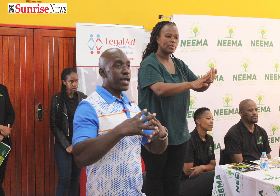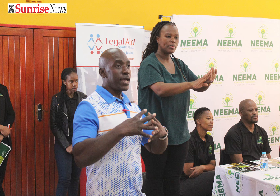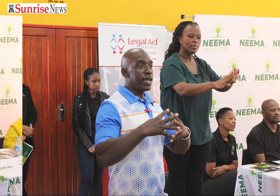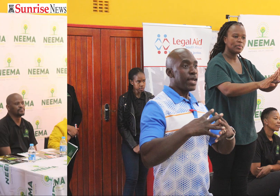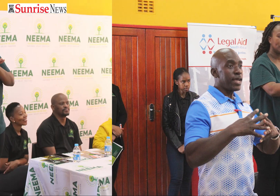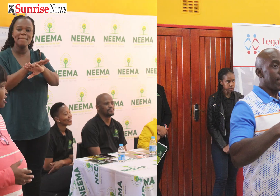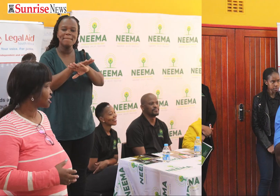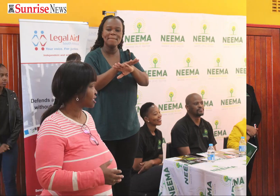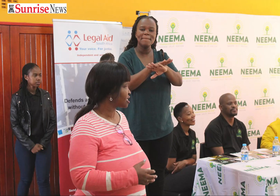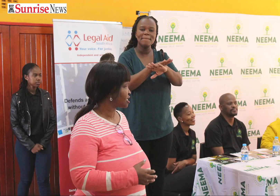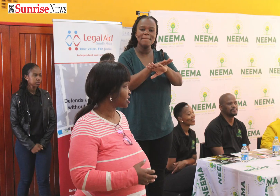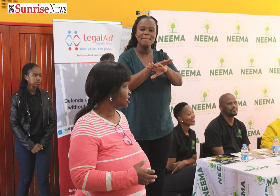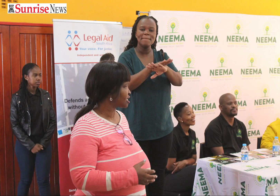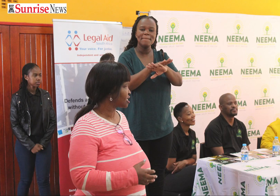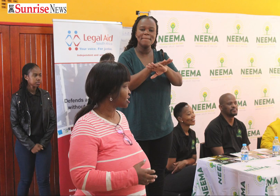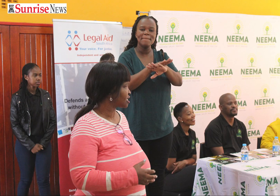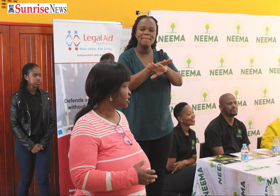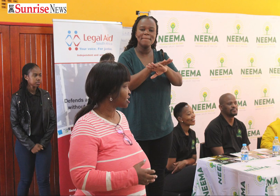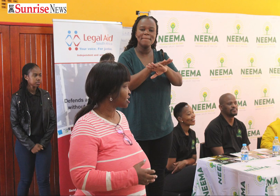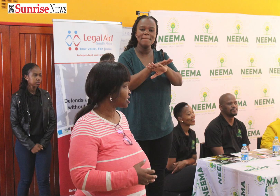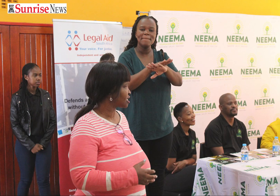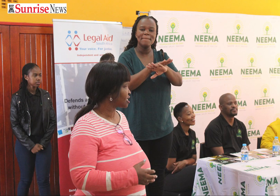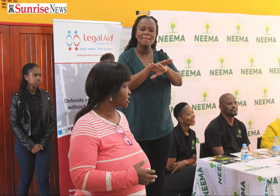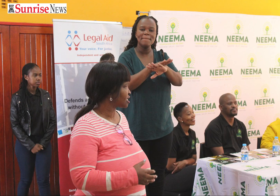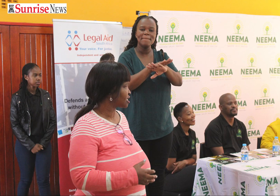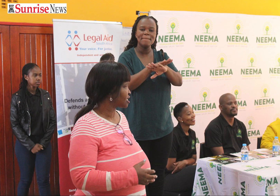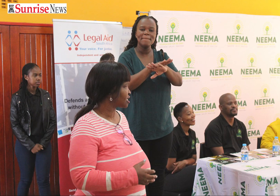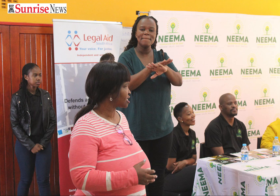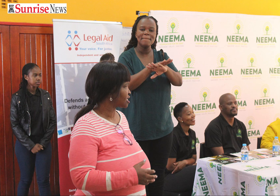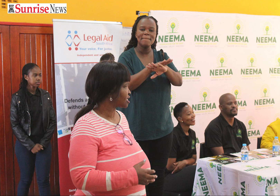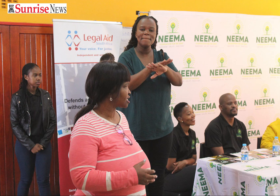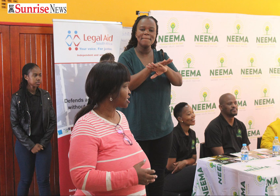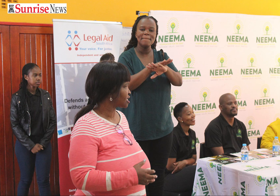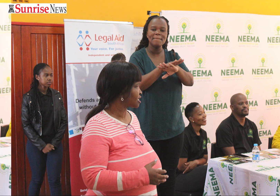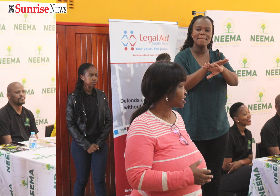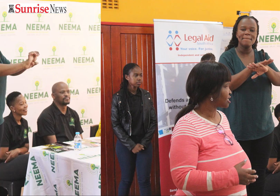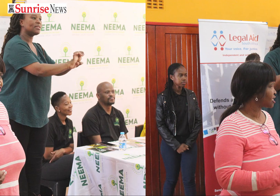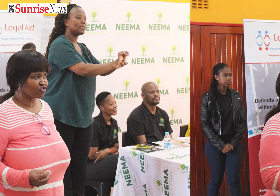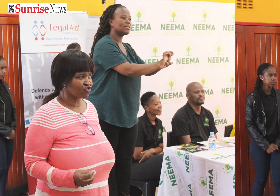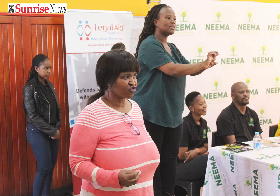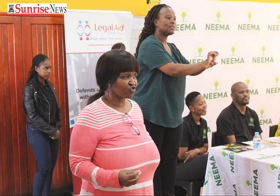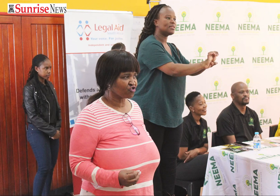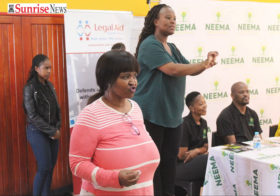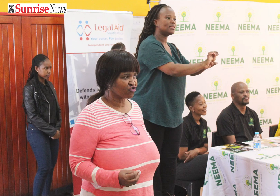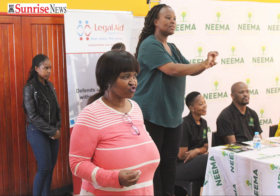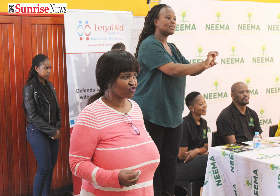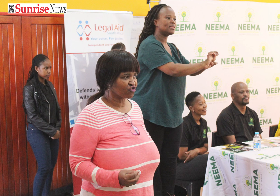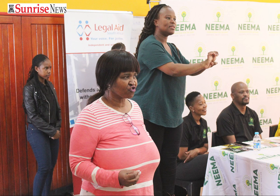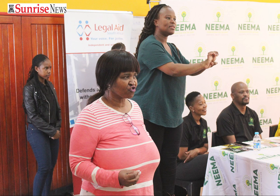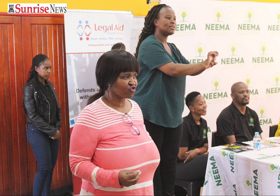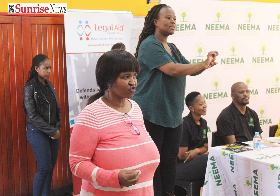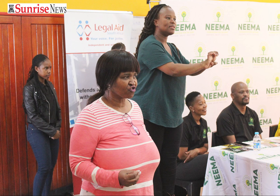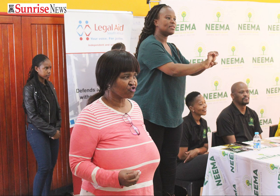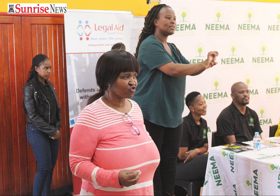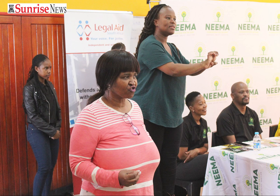looking for it? So it's very important that parents understand the frustration, like Lifeline was saying. But